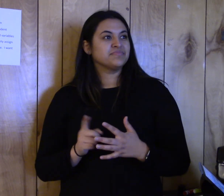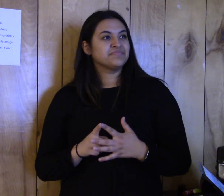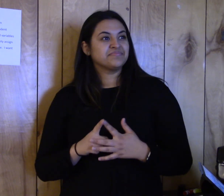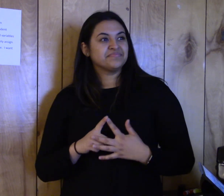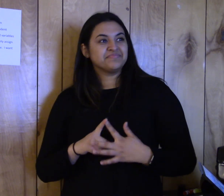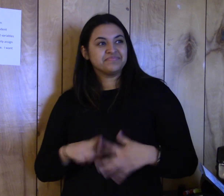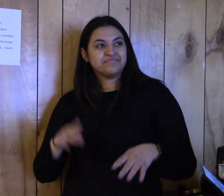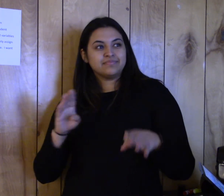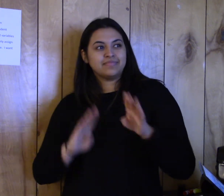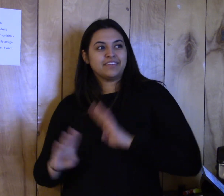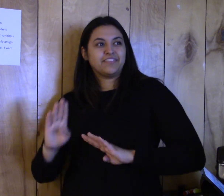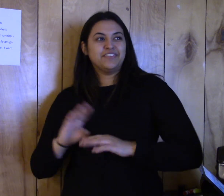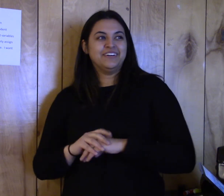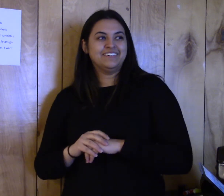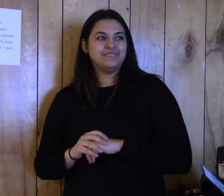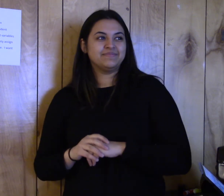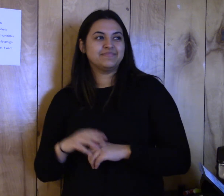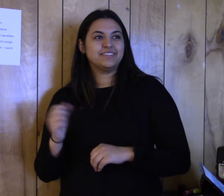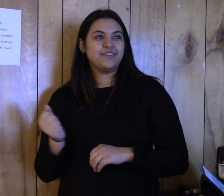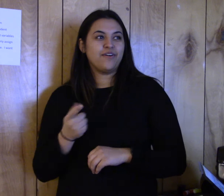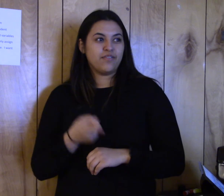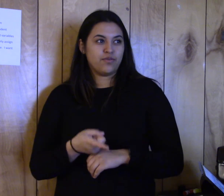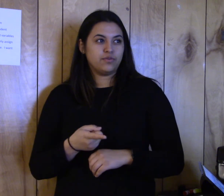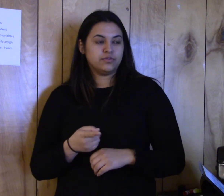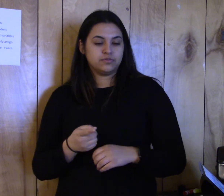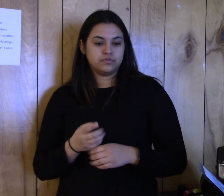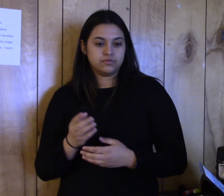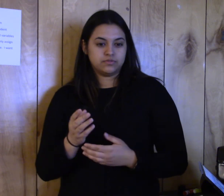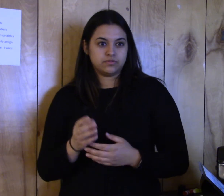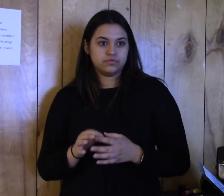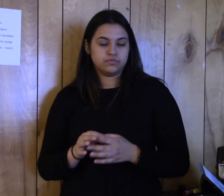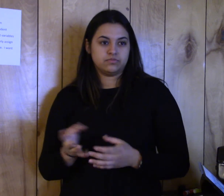part of whatever our manifestation of this model is going to be.